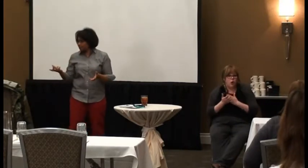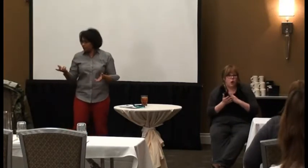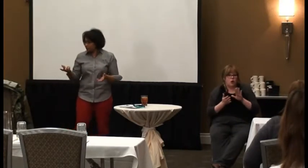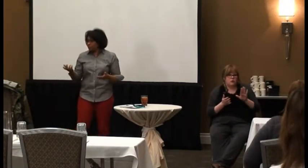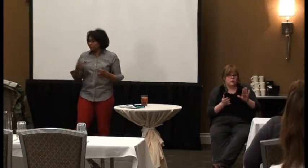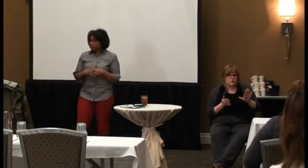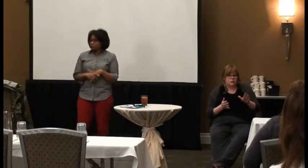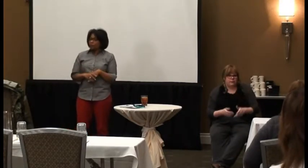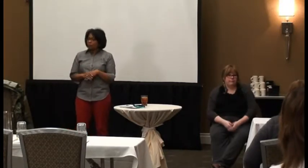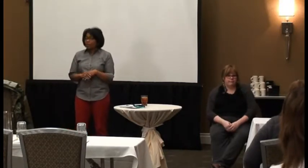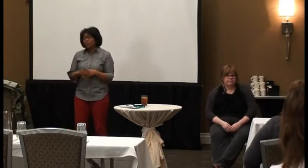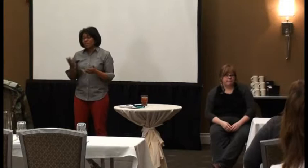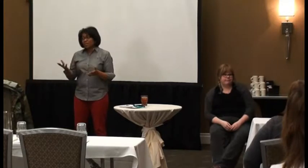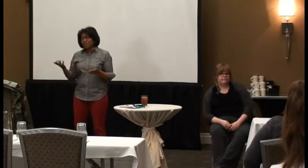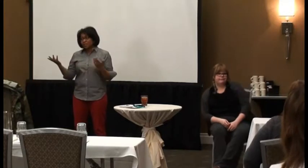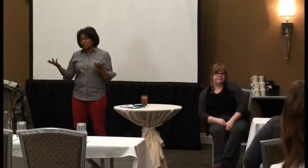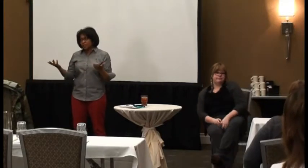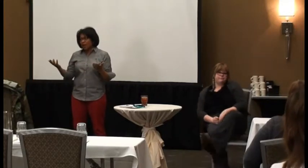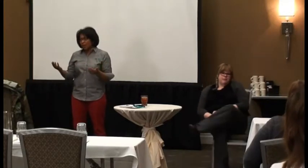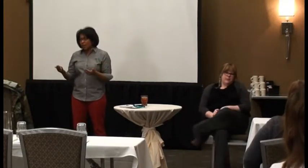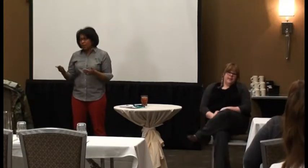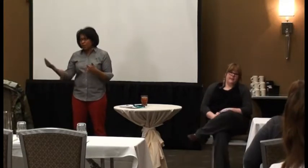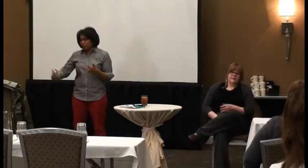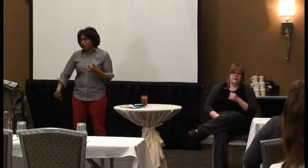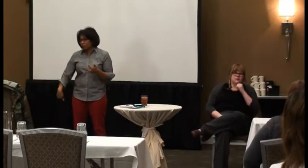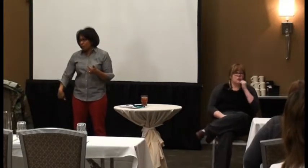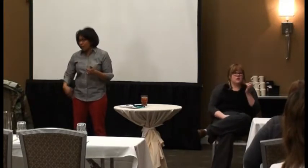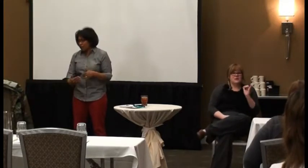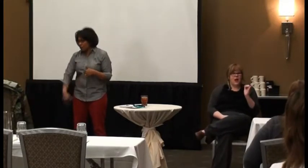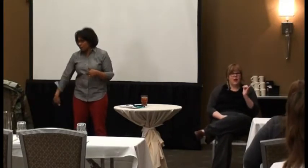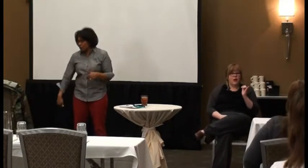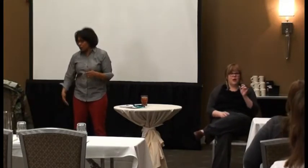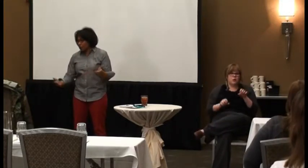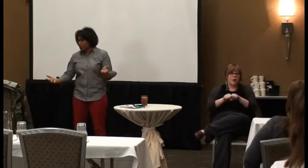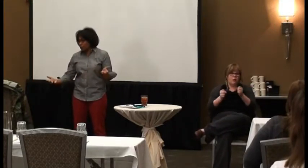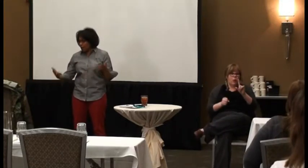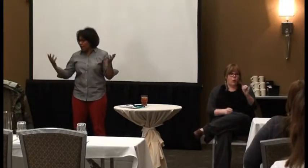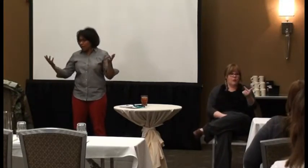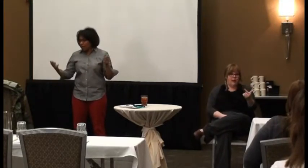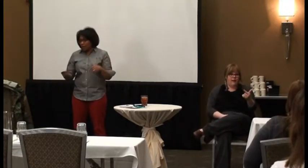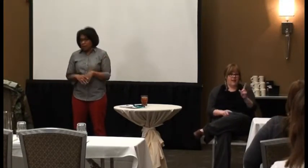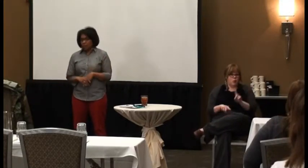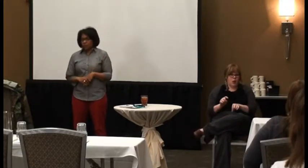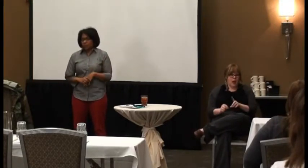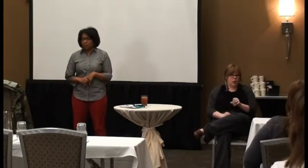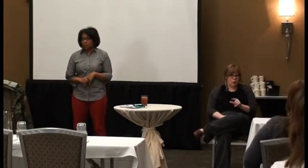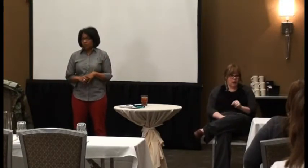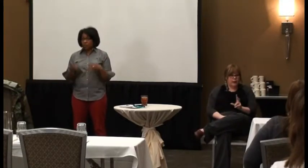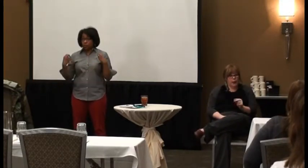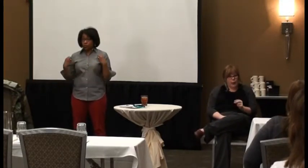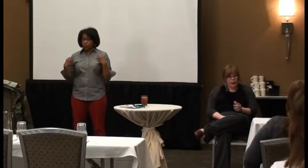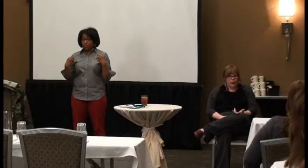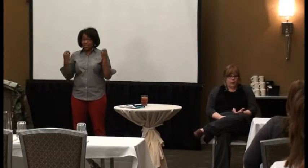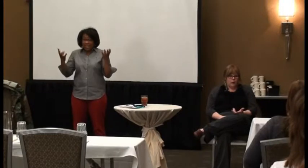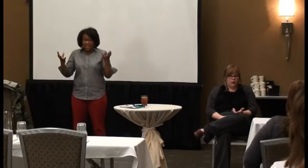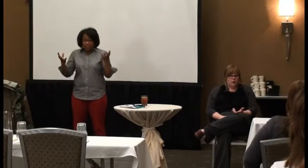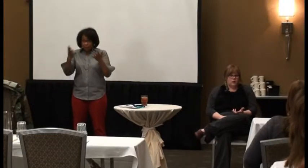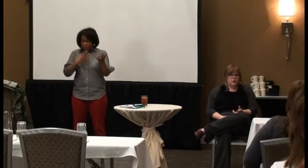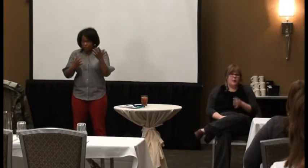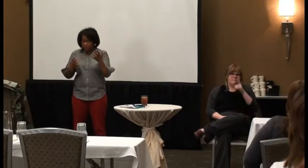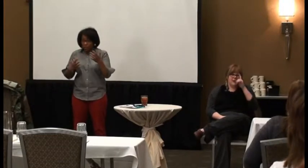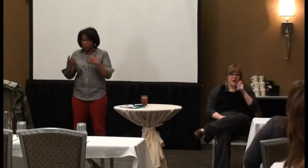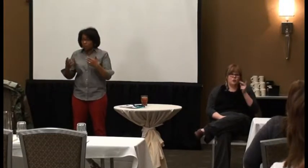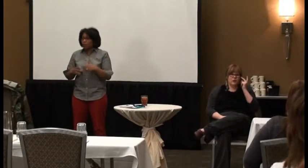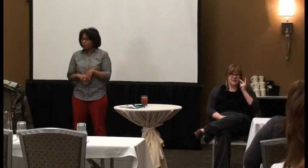him. So it's not like you have a broken leg or, you know, you don't have, it just, because you see